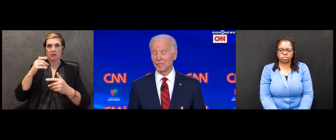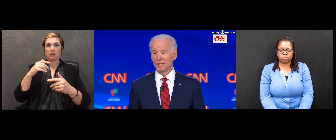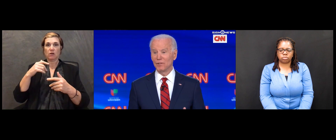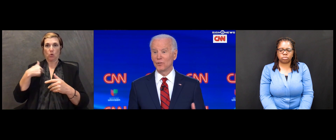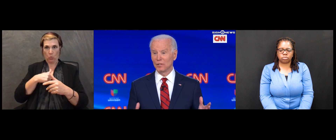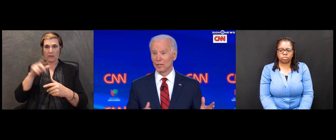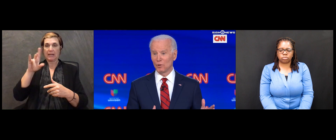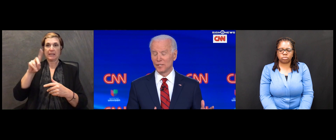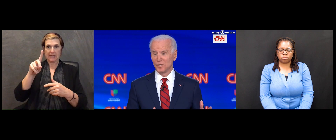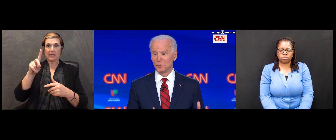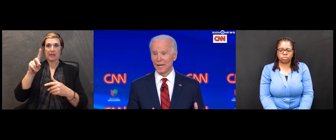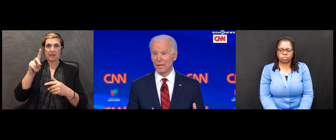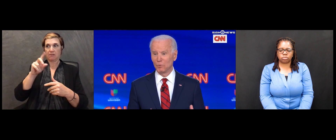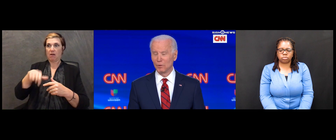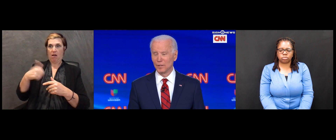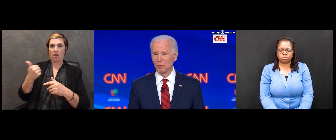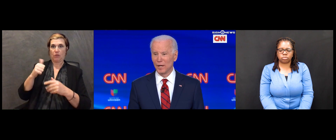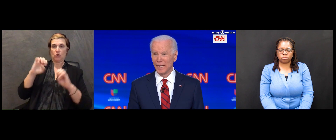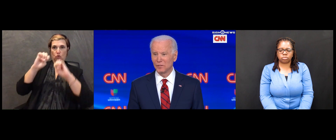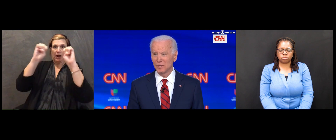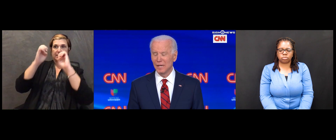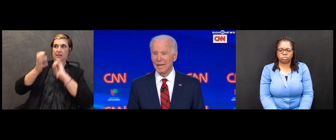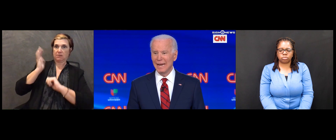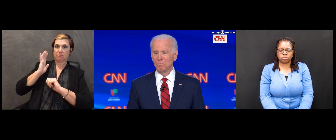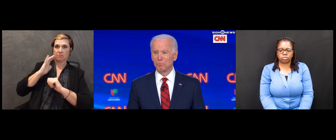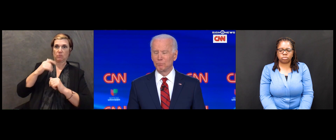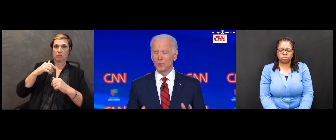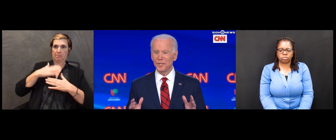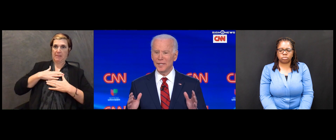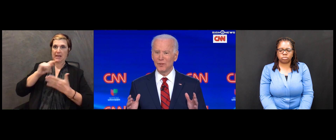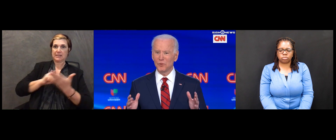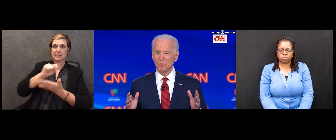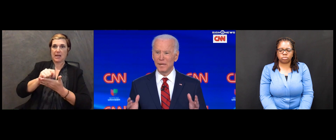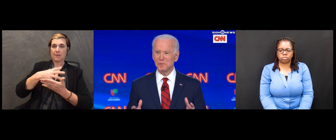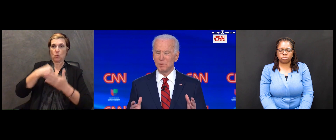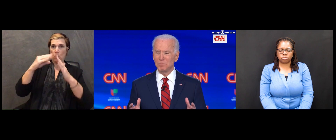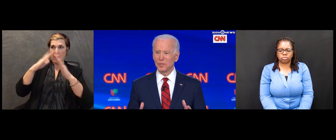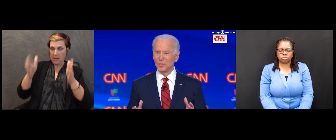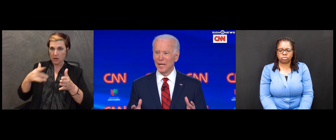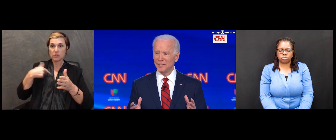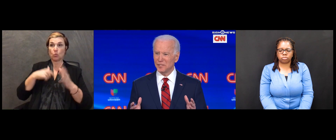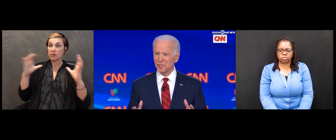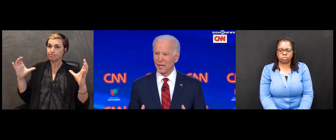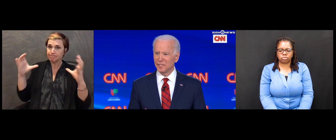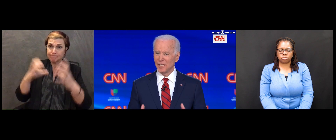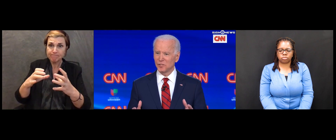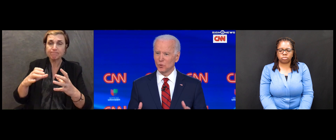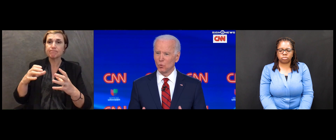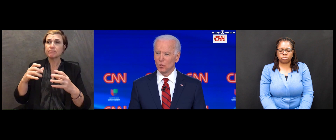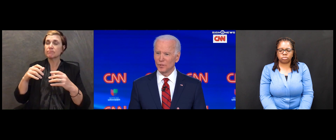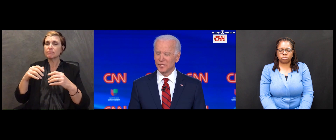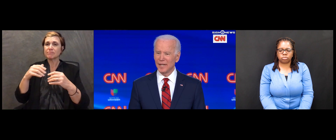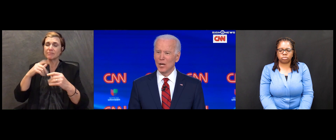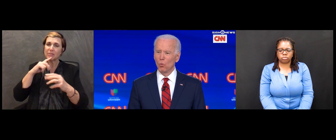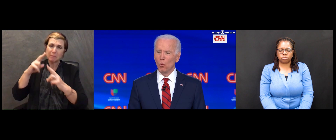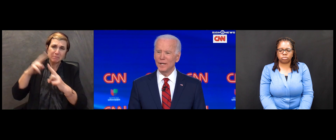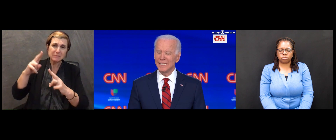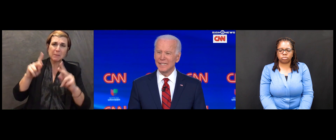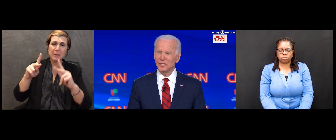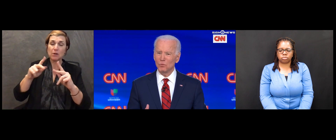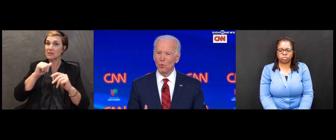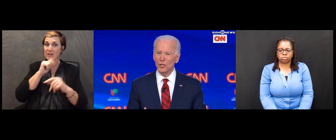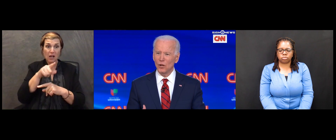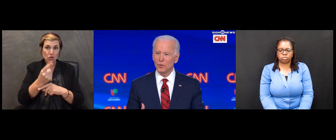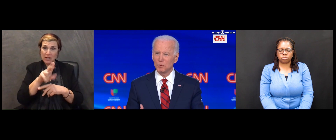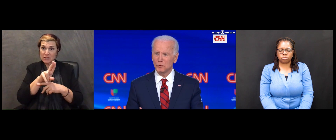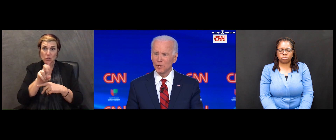the outset of other crises we had when we were in the White House, and pulling together the best people, and not just the United States, the world, and say, what